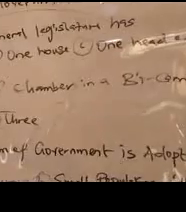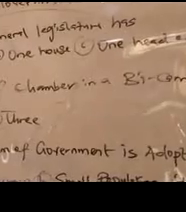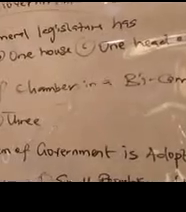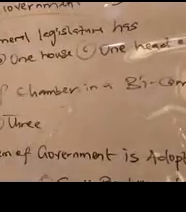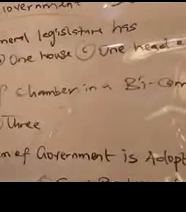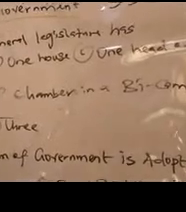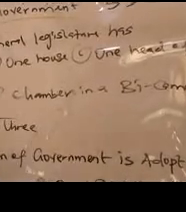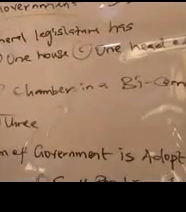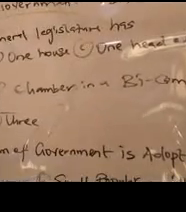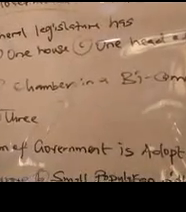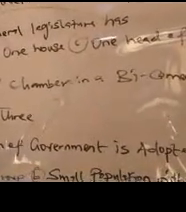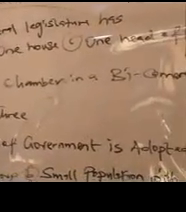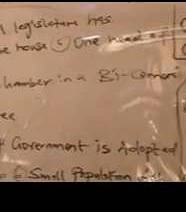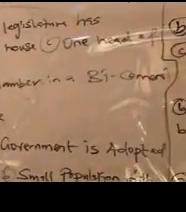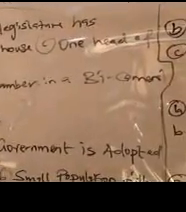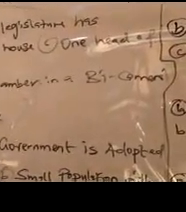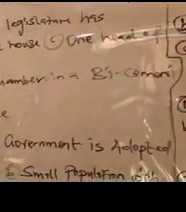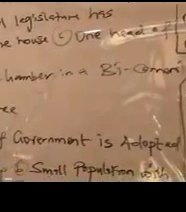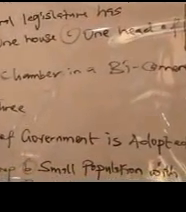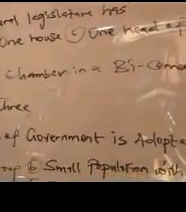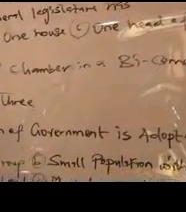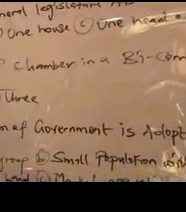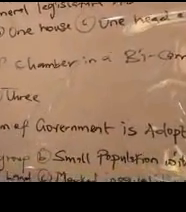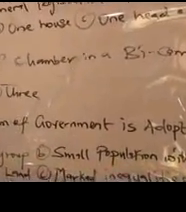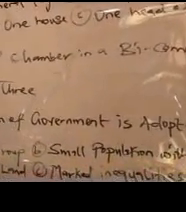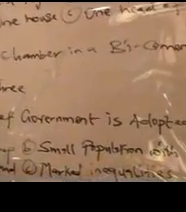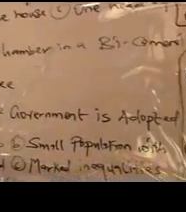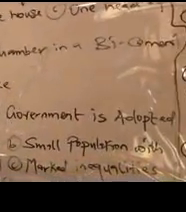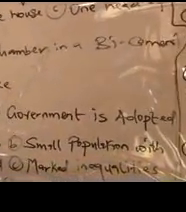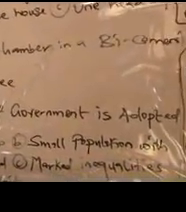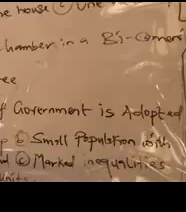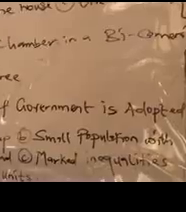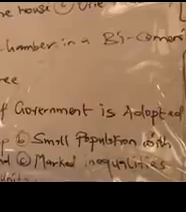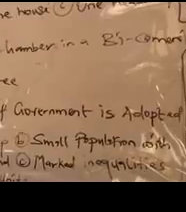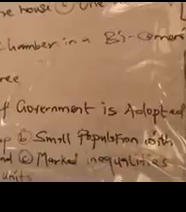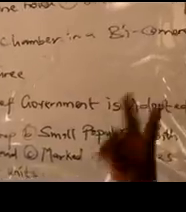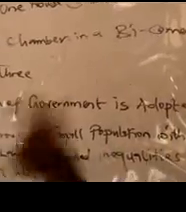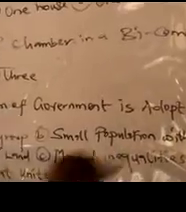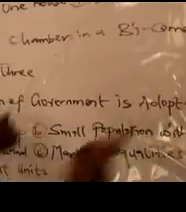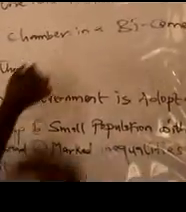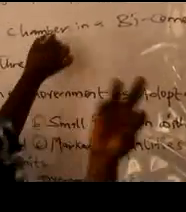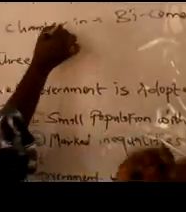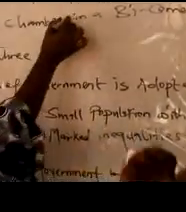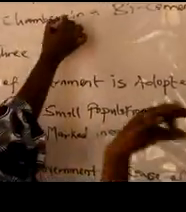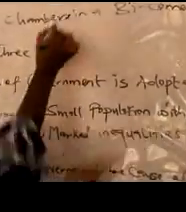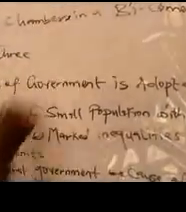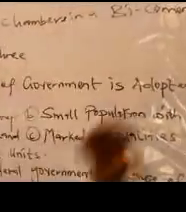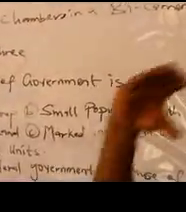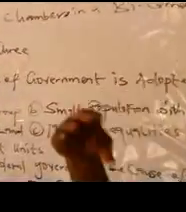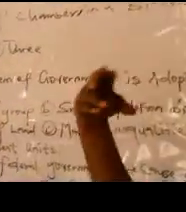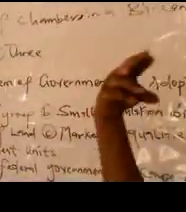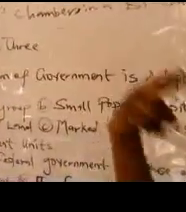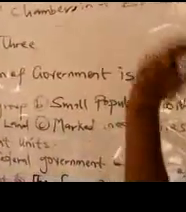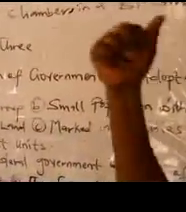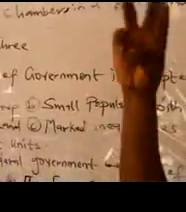Then C. 1 head of state. The number 2. The number of chambers in a bicameral legislature